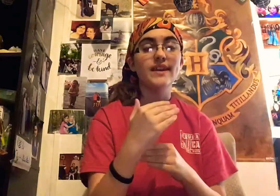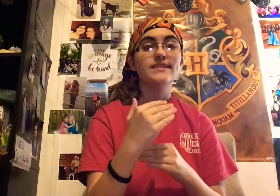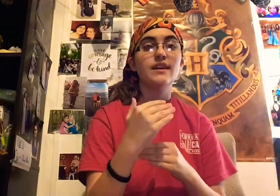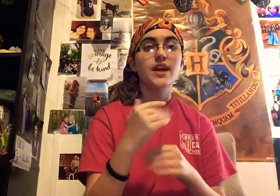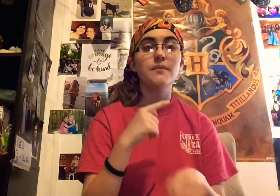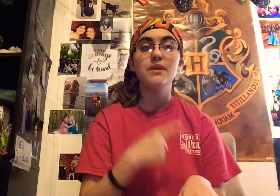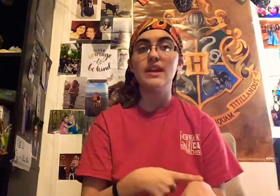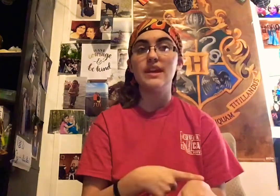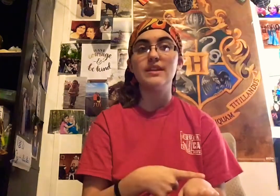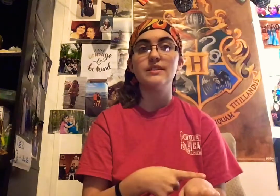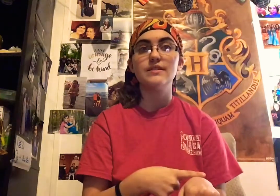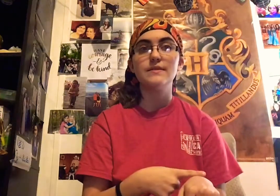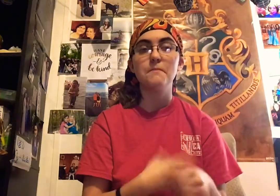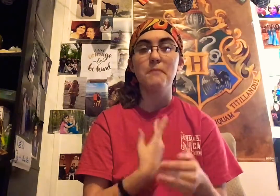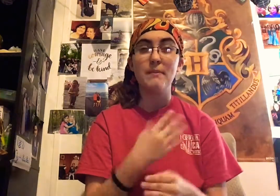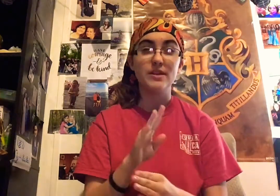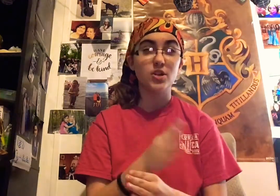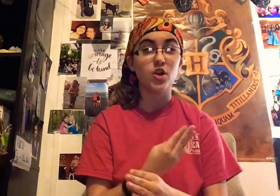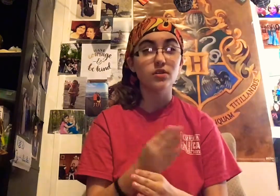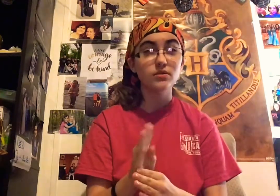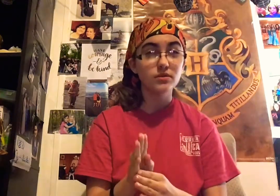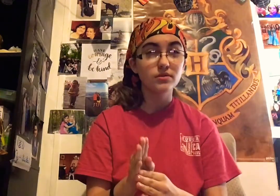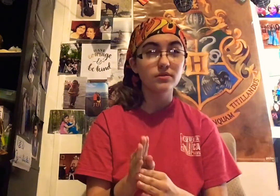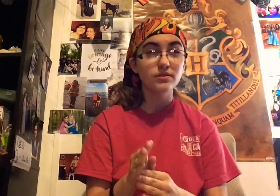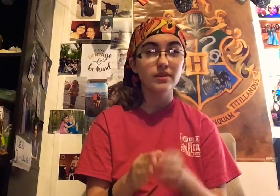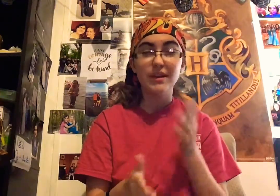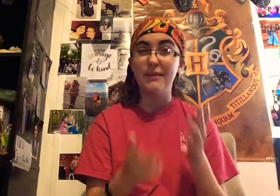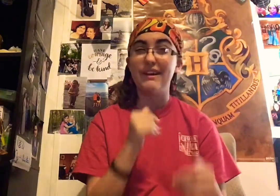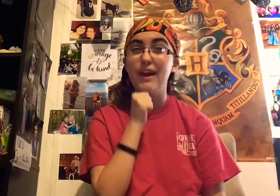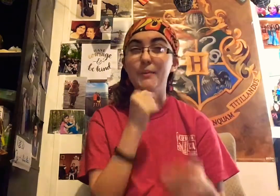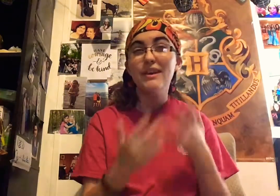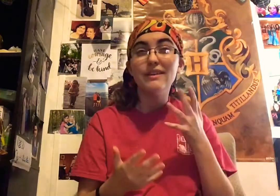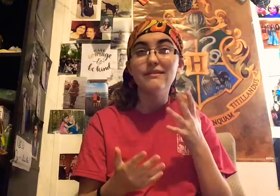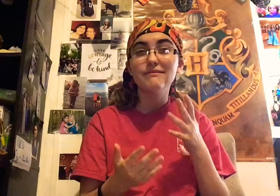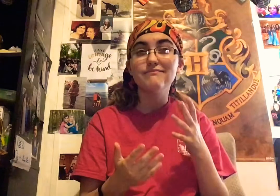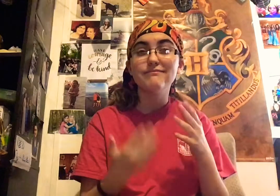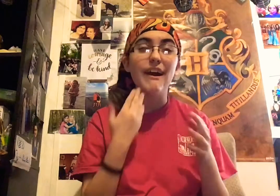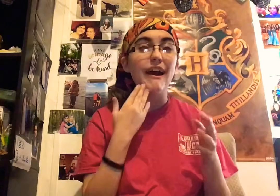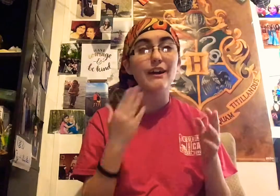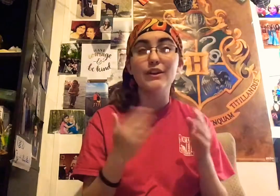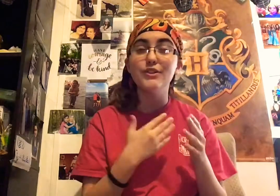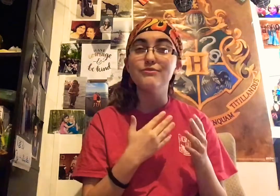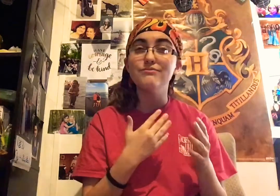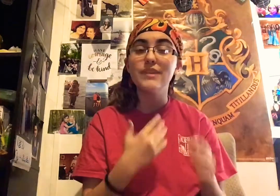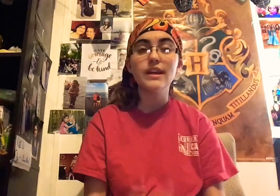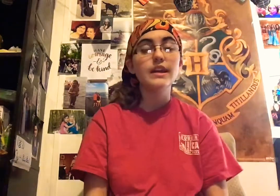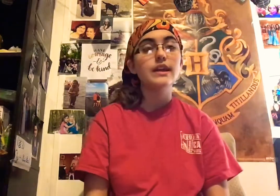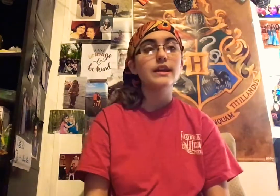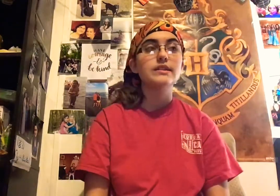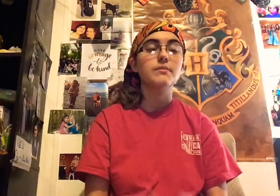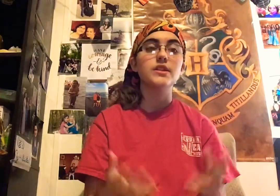next time it's might be a song. It might not be. I don't know.